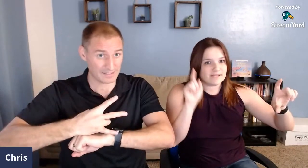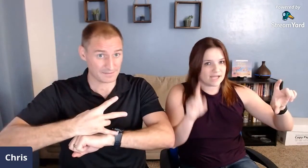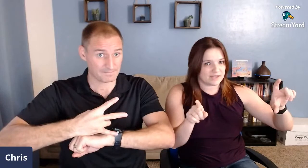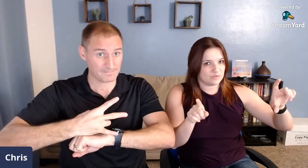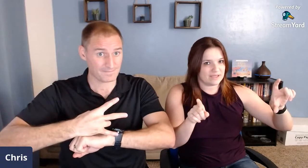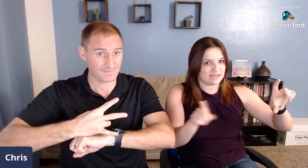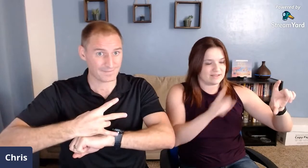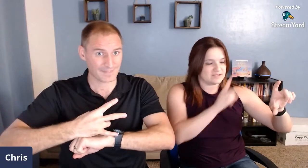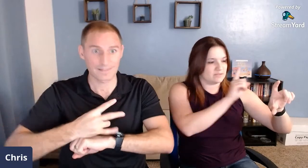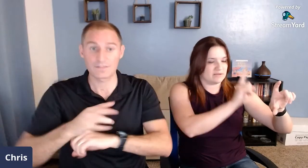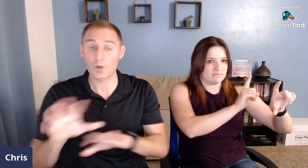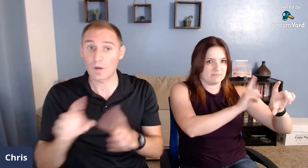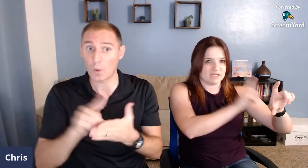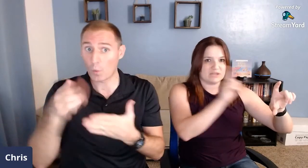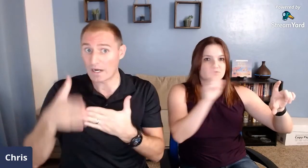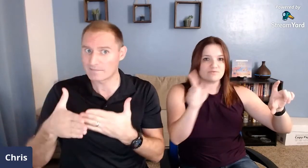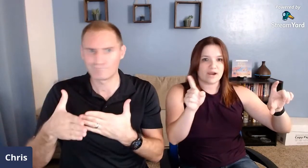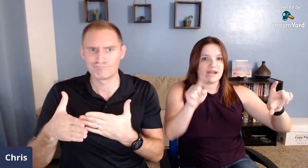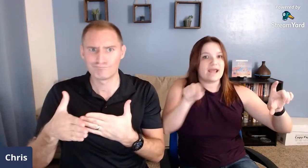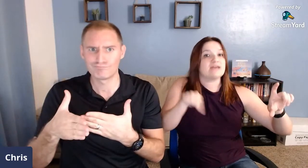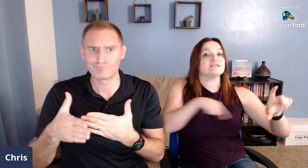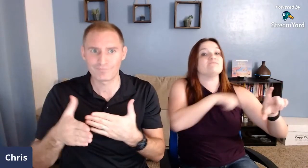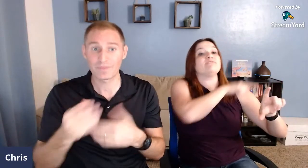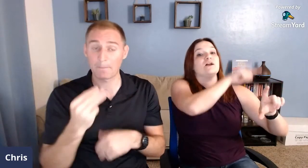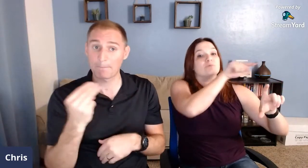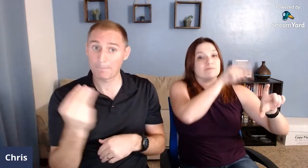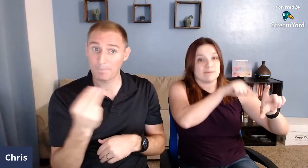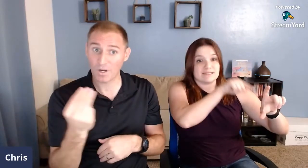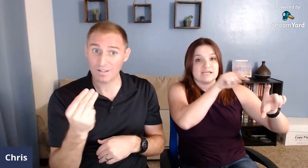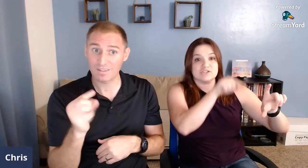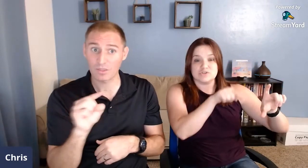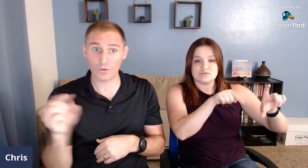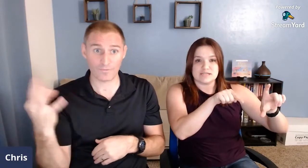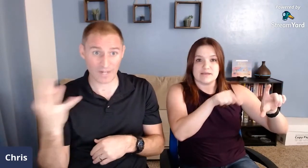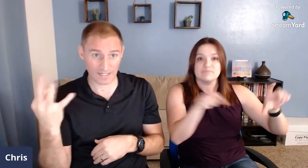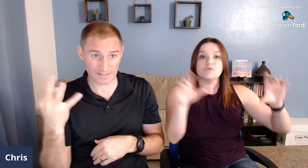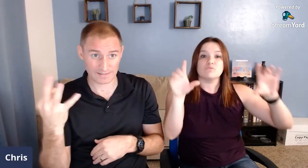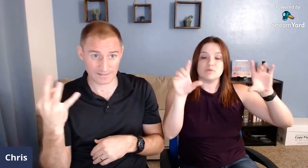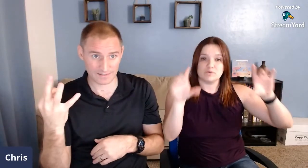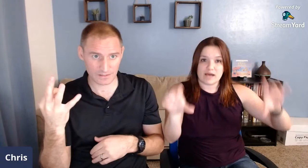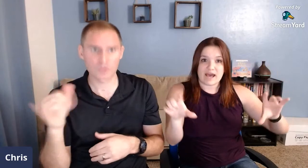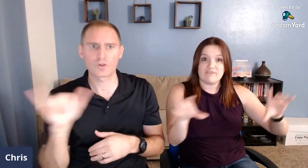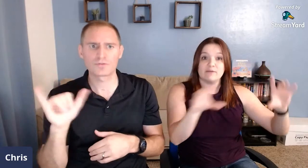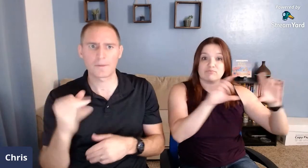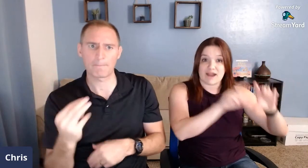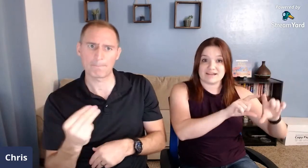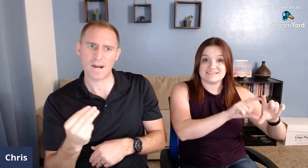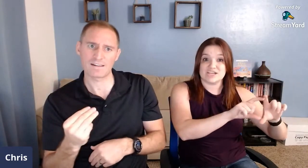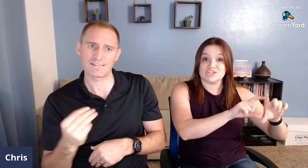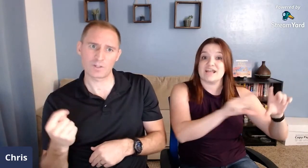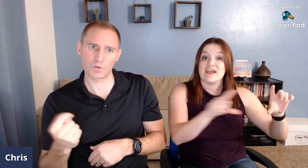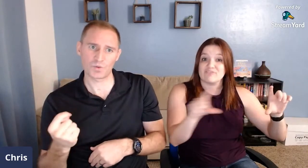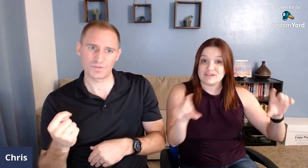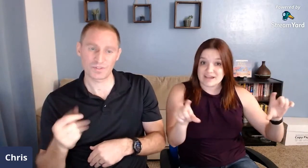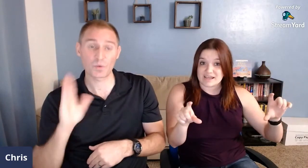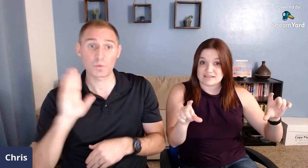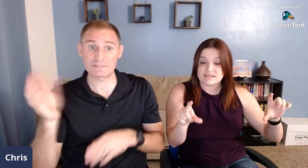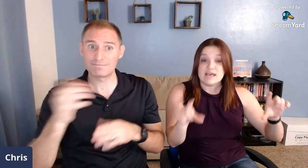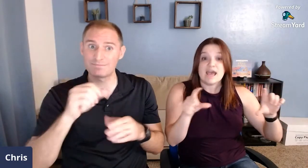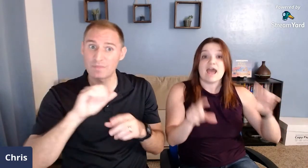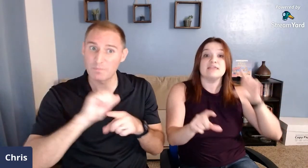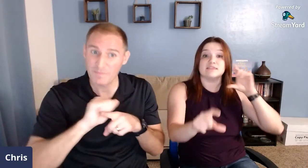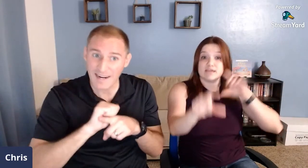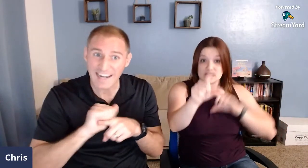days, not the weekend. So it'll be Monday through Friday, and then the following Monday and Tuesday, where we will have a practice session every